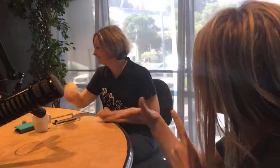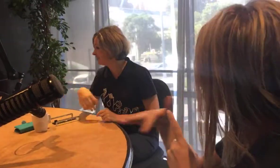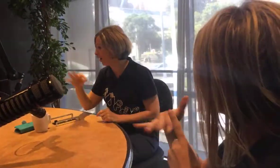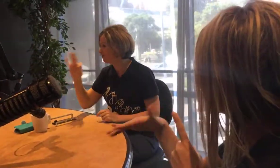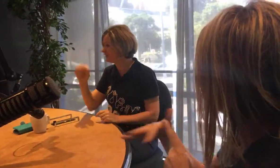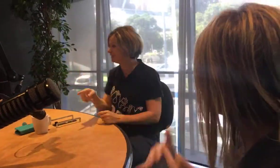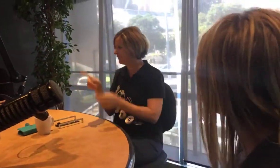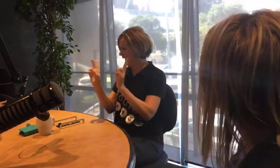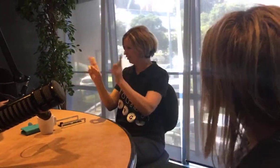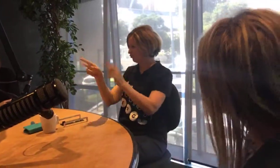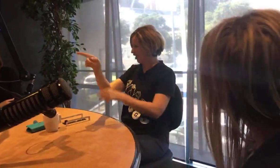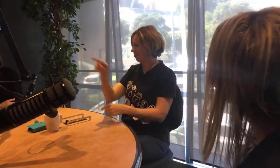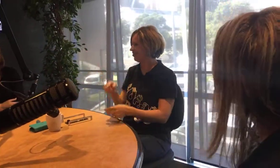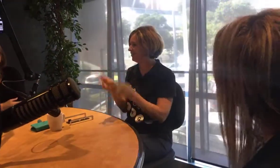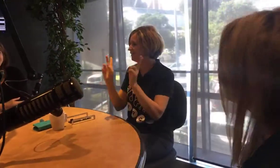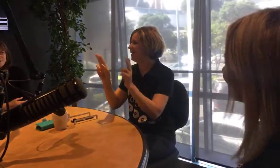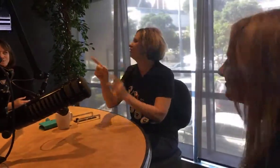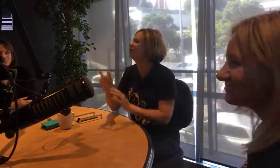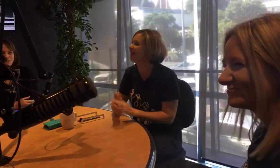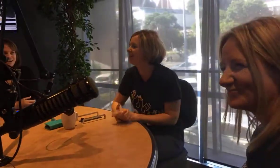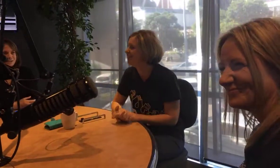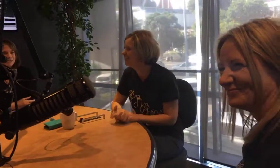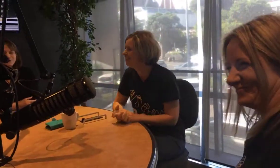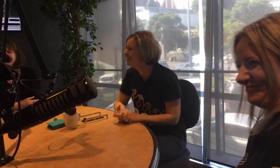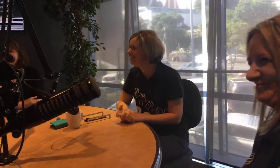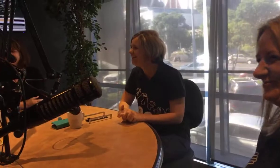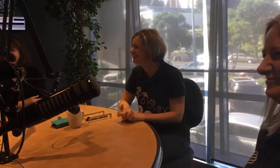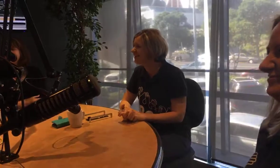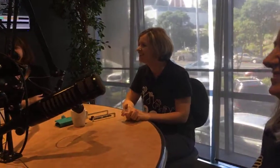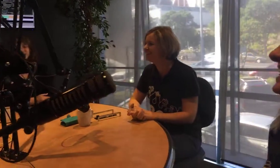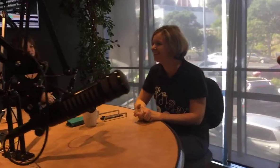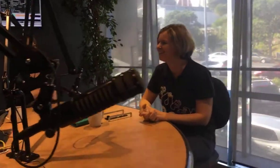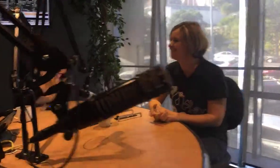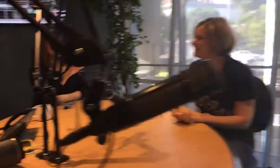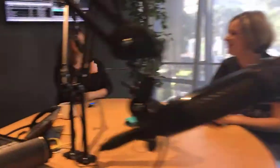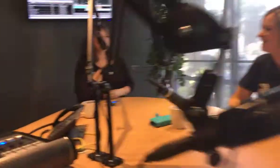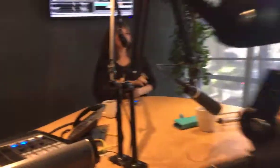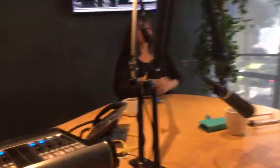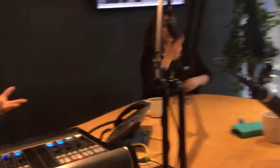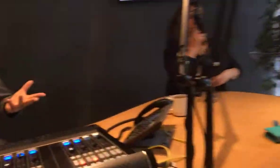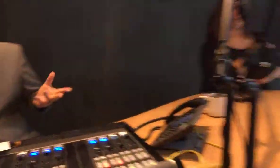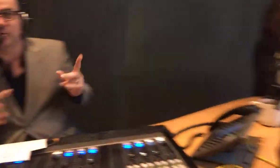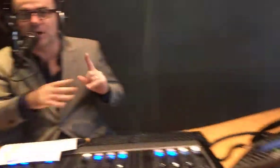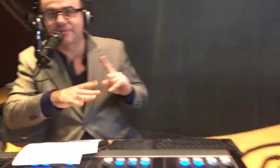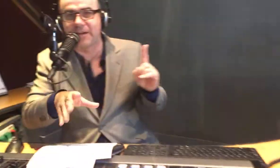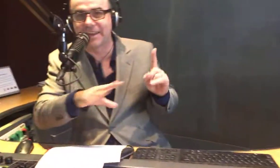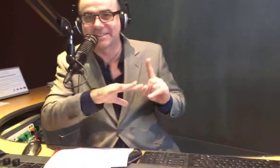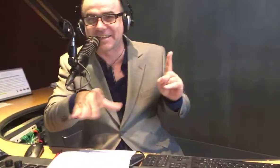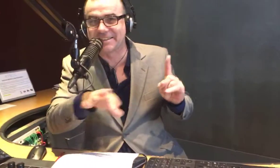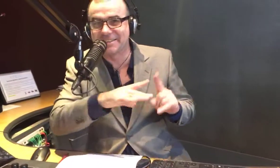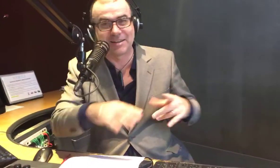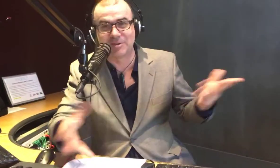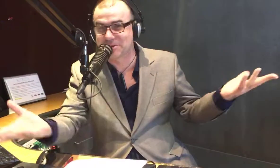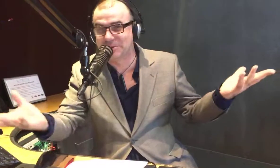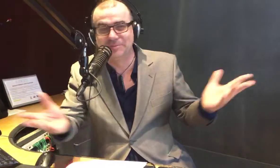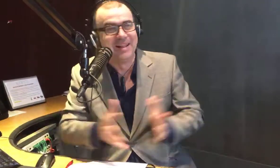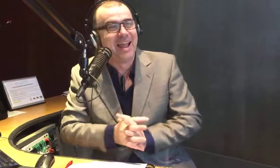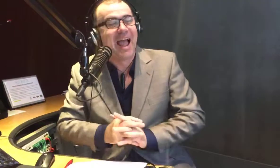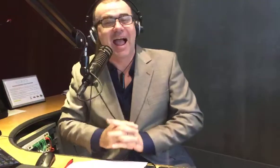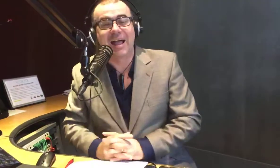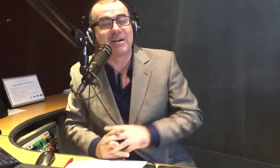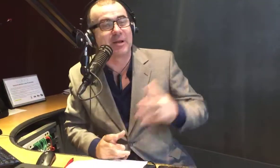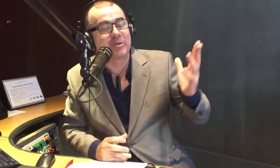Yes. Absolutely perfect, okay, Andrew. That's good. You're Wi-Fi. a natural. This is my second one. Now I've just got to use good morning and Wi-Fi in a sentence. I'm not